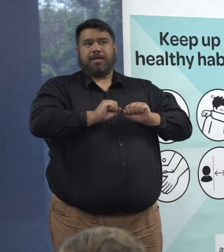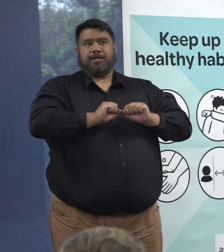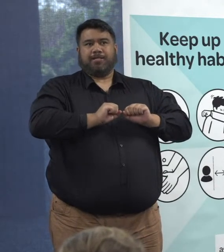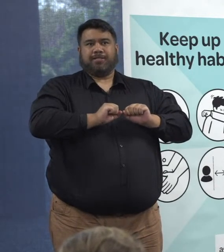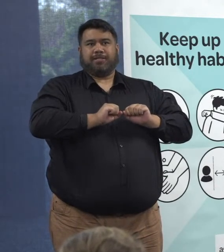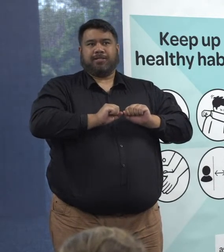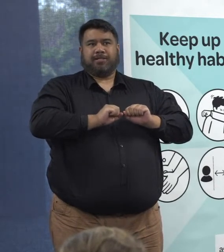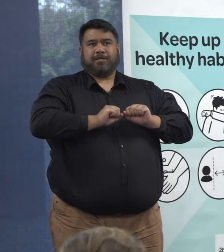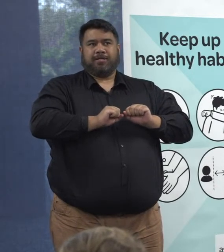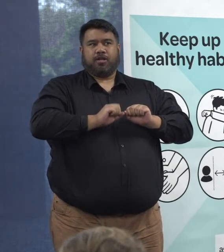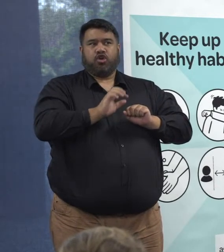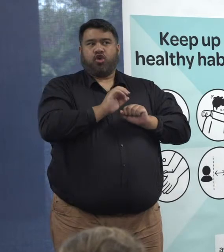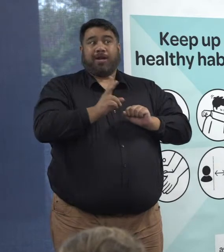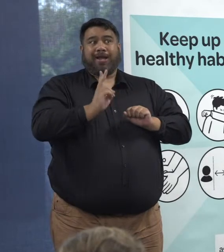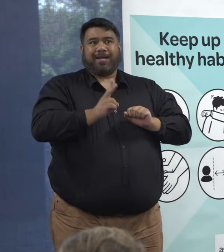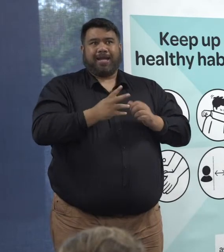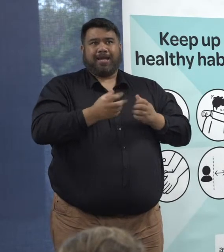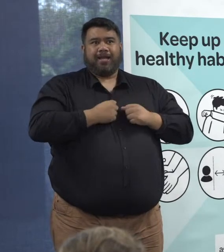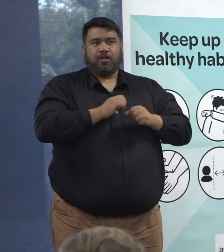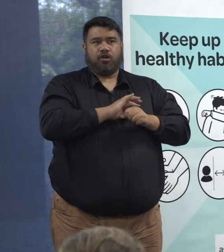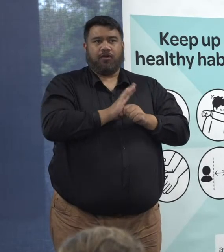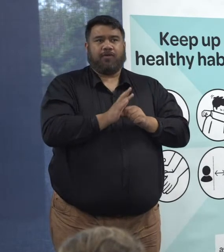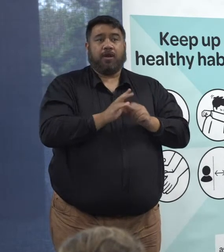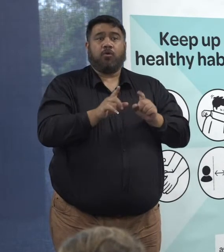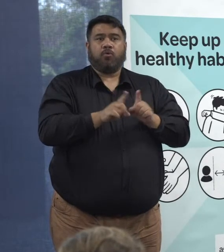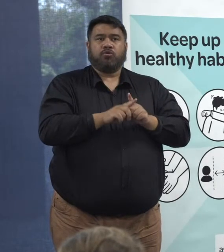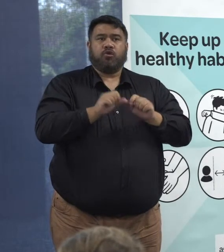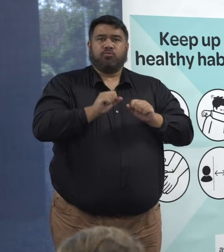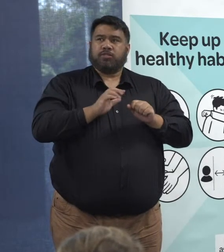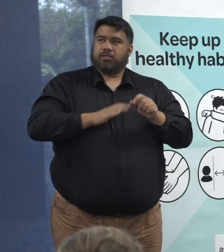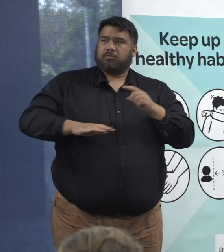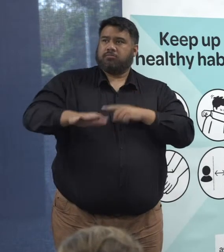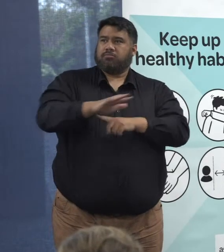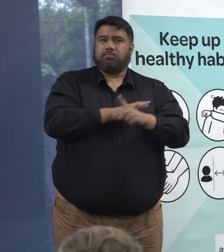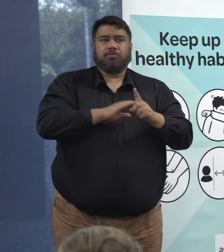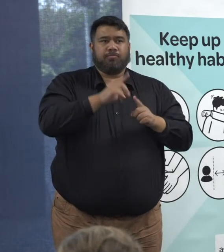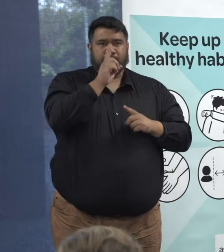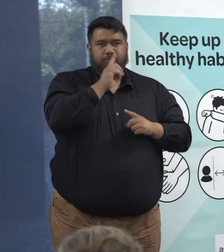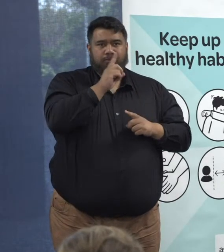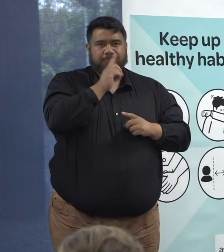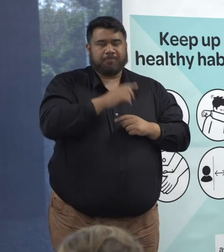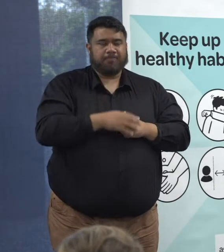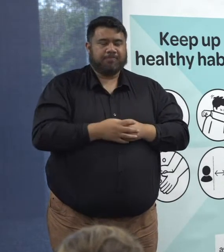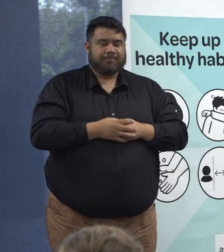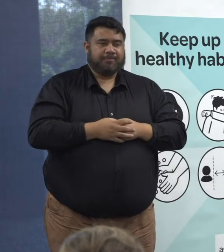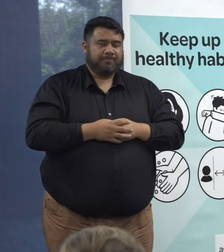being reinfected and, of course, protecting others around you.